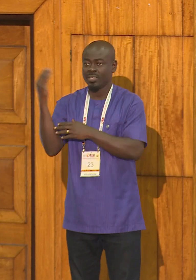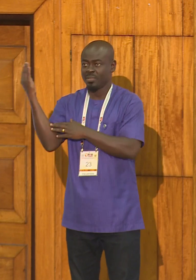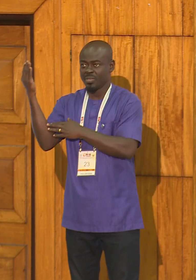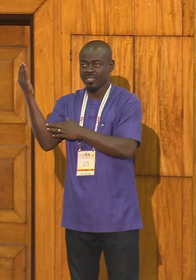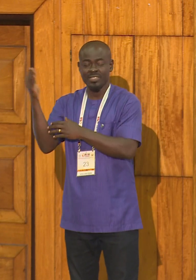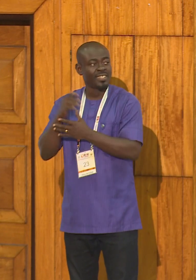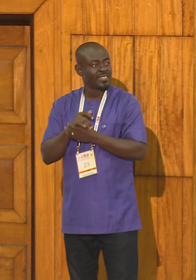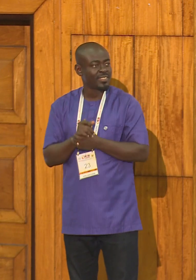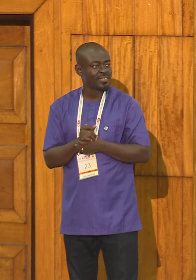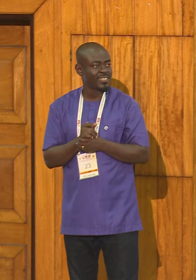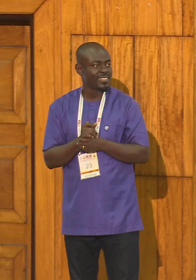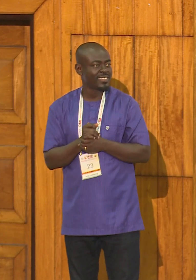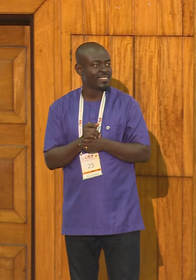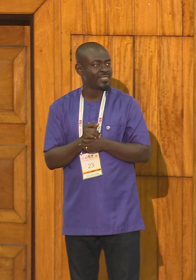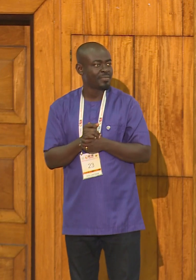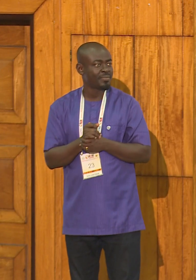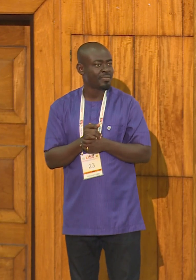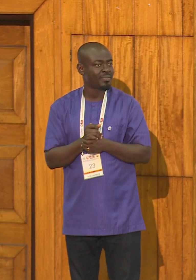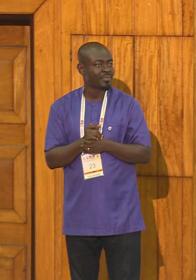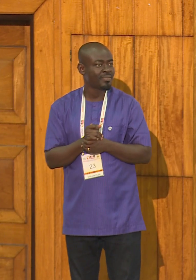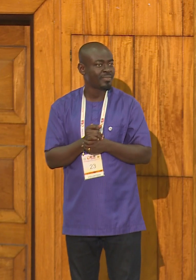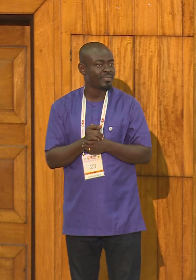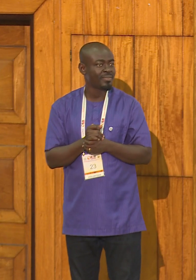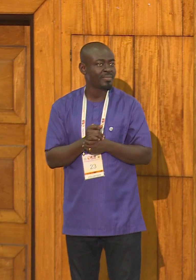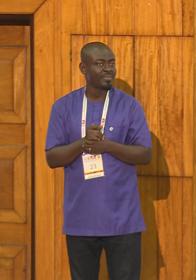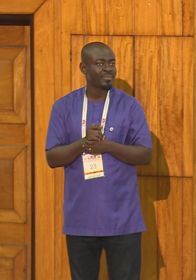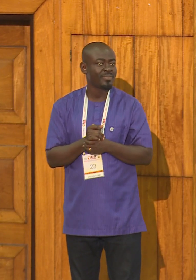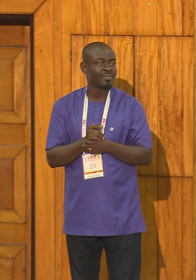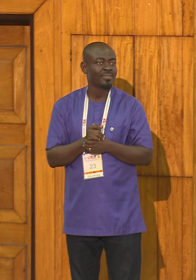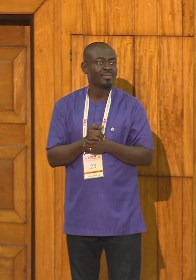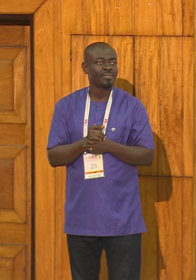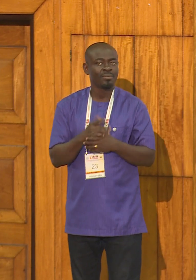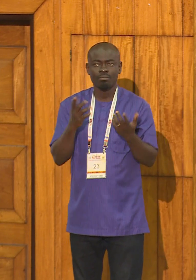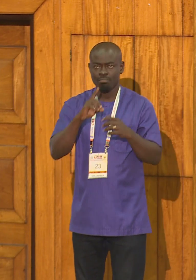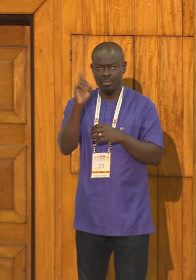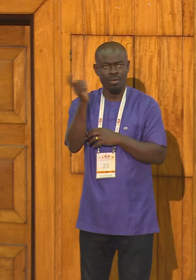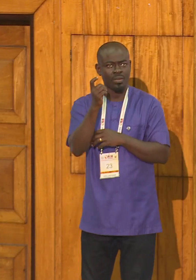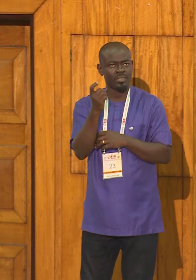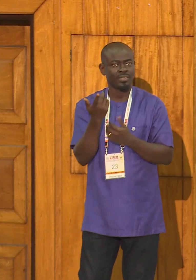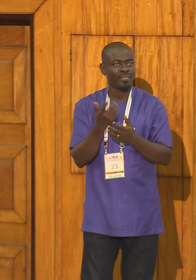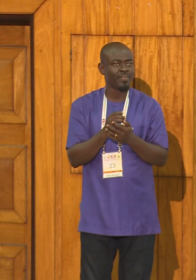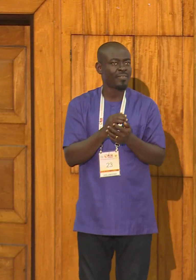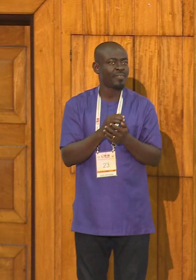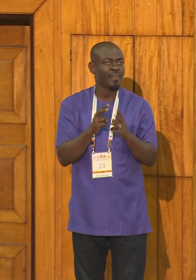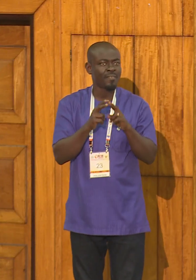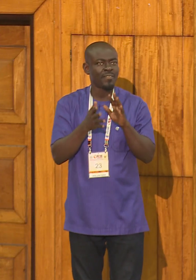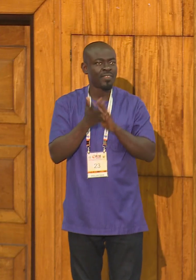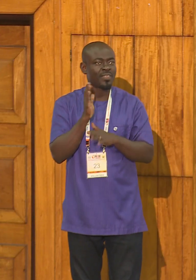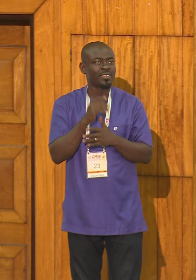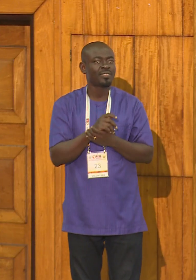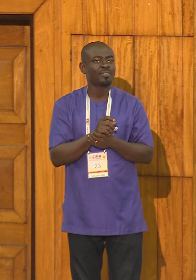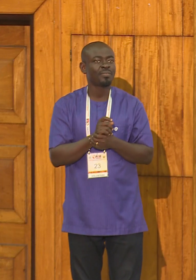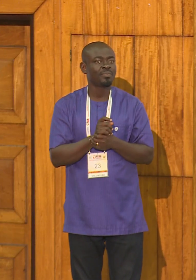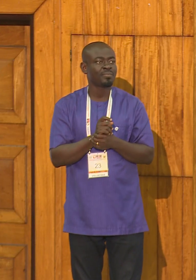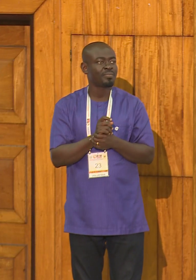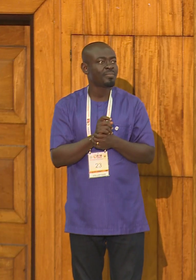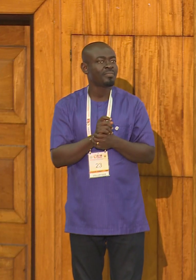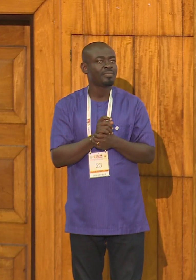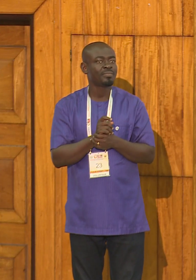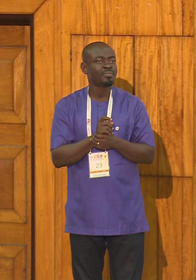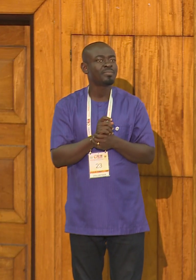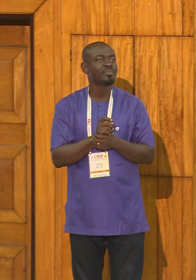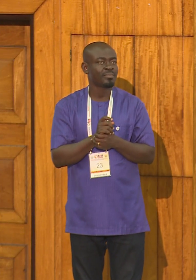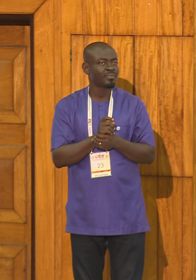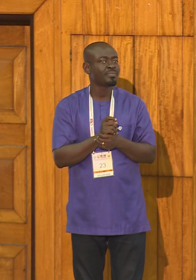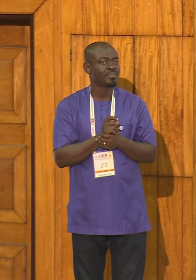presentation, to be posed to Primrose very fast. The clock is